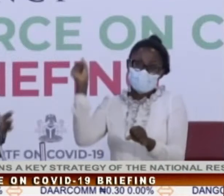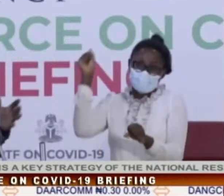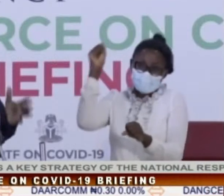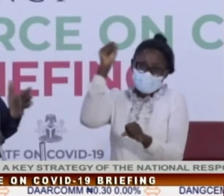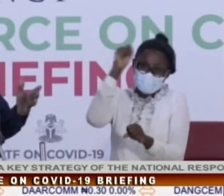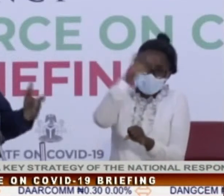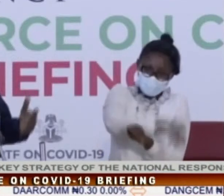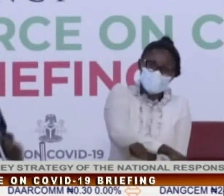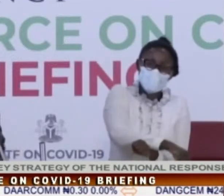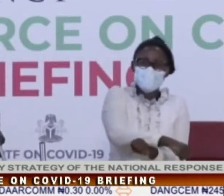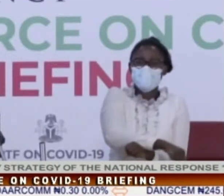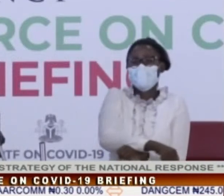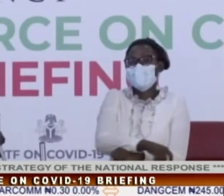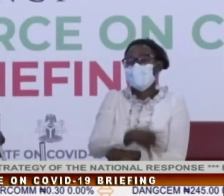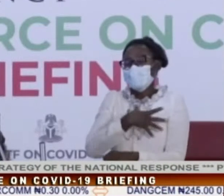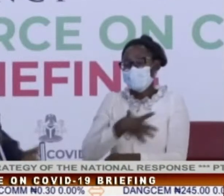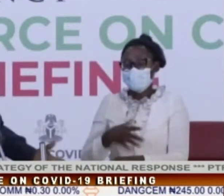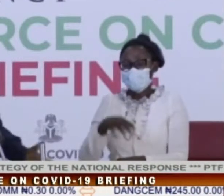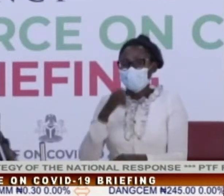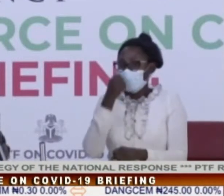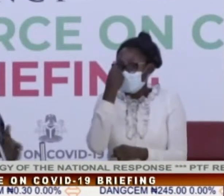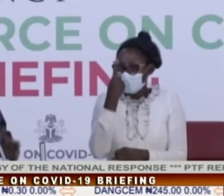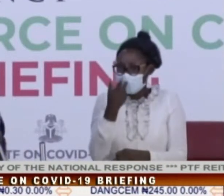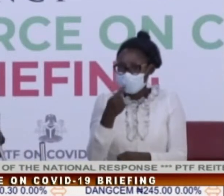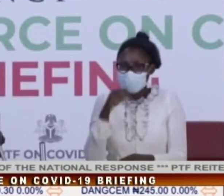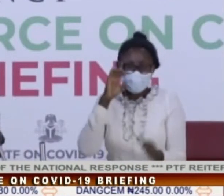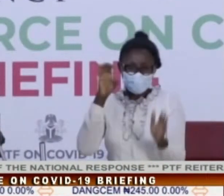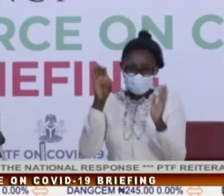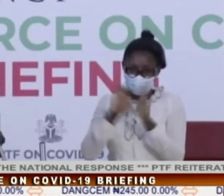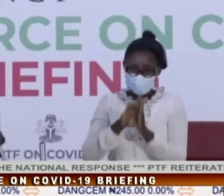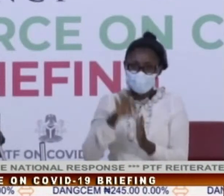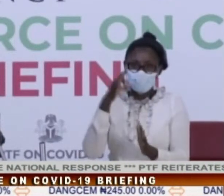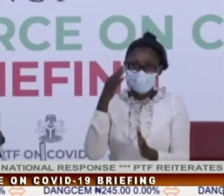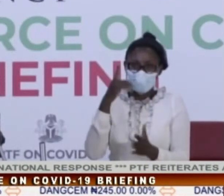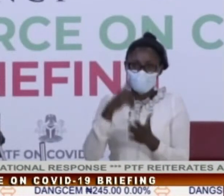critical moment now in our national response.